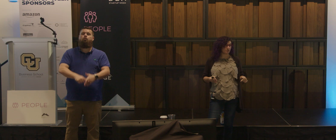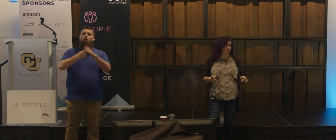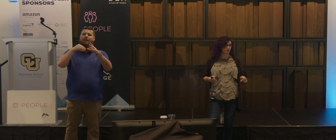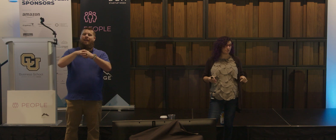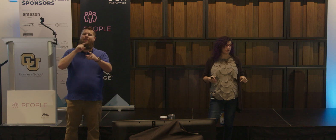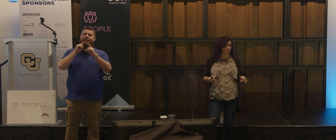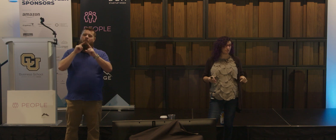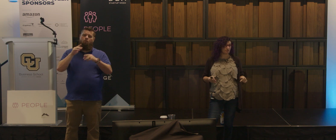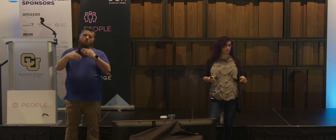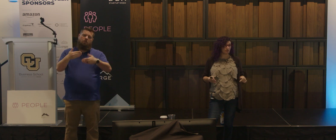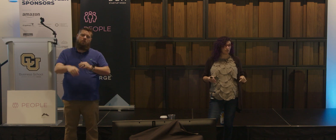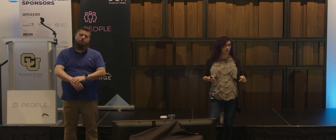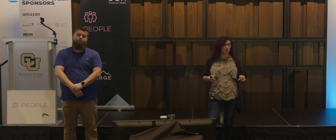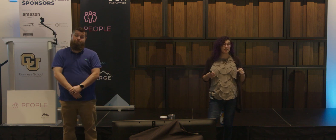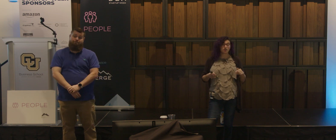interview process.